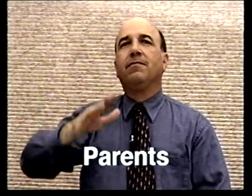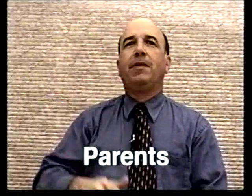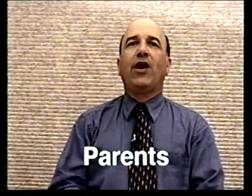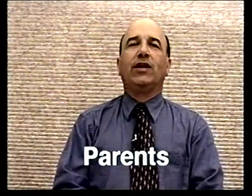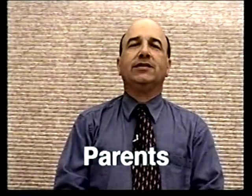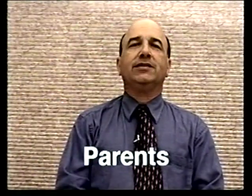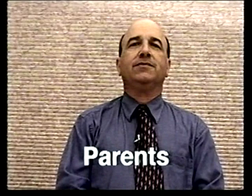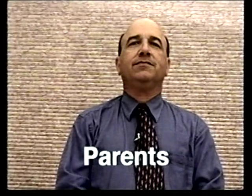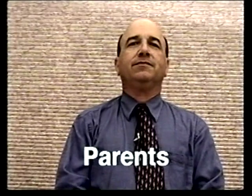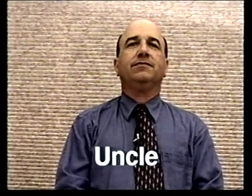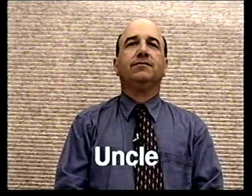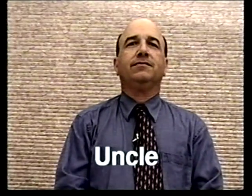Parent.